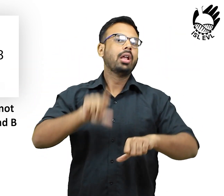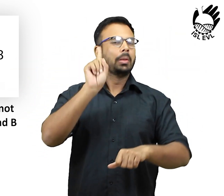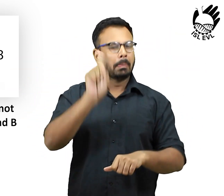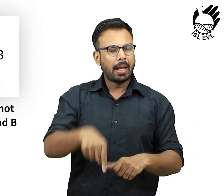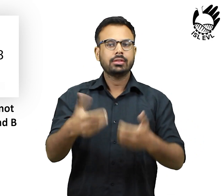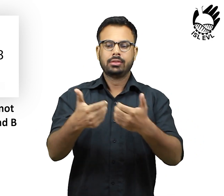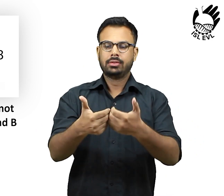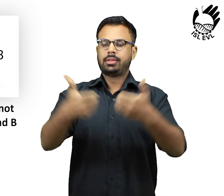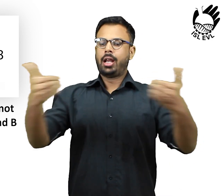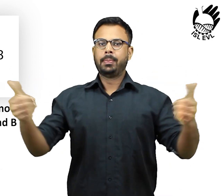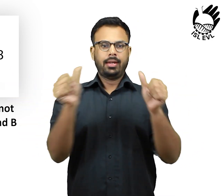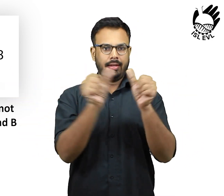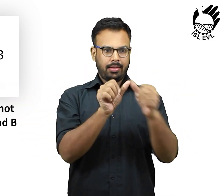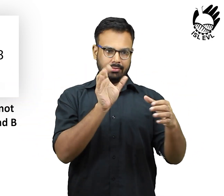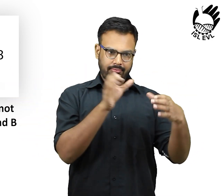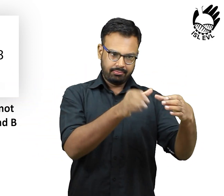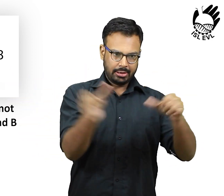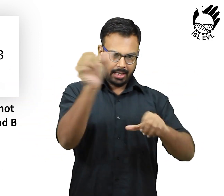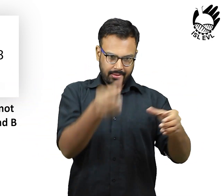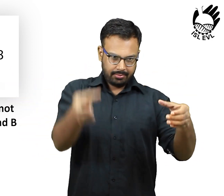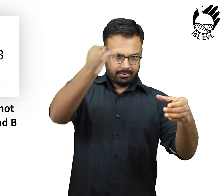then this experiment will not work.